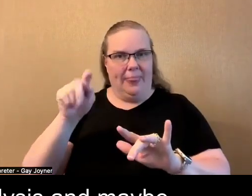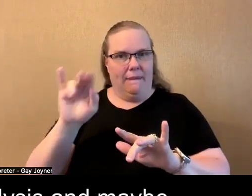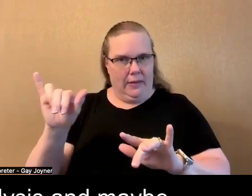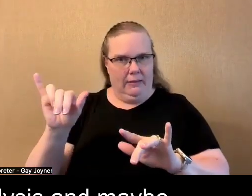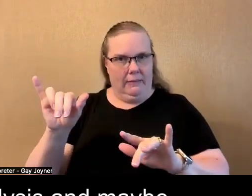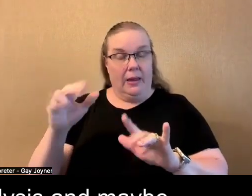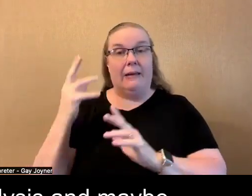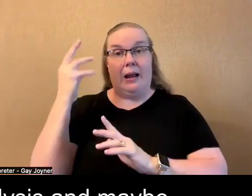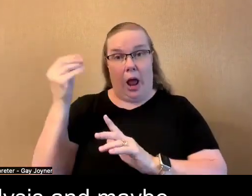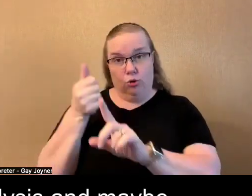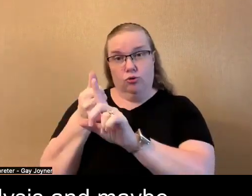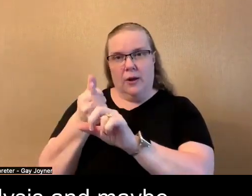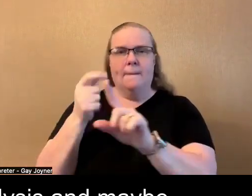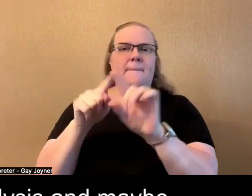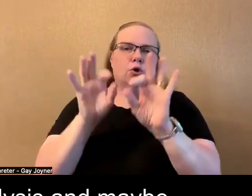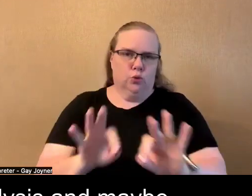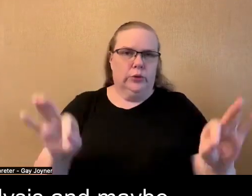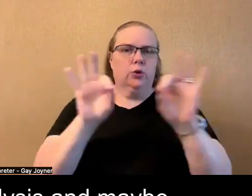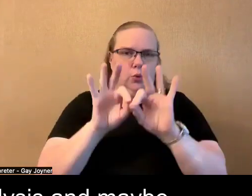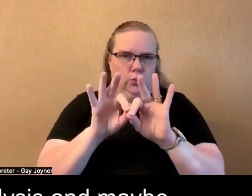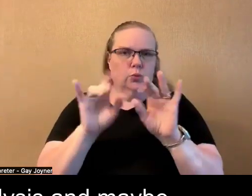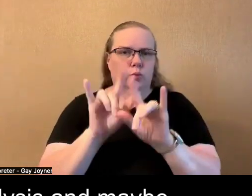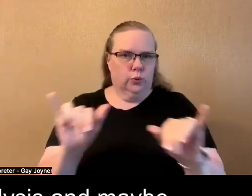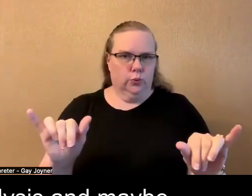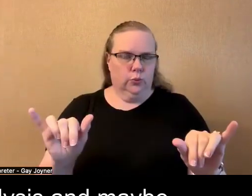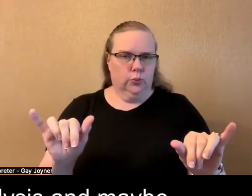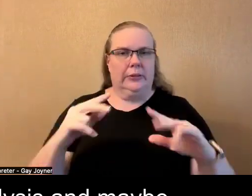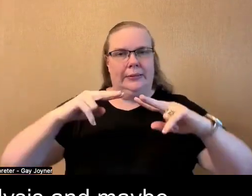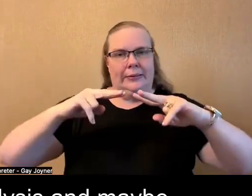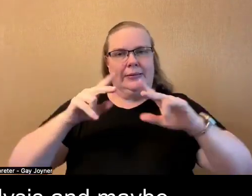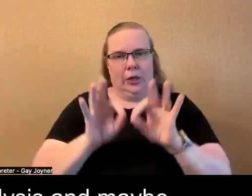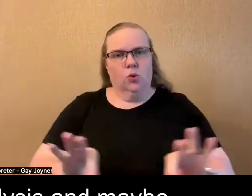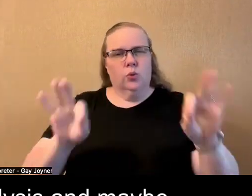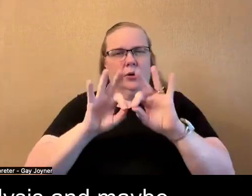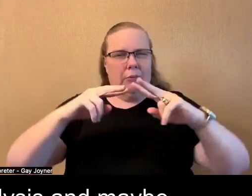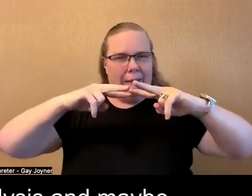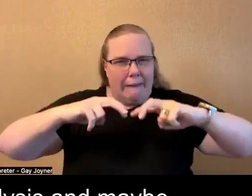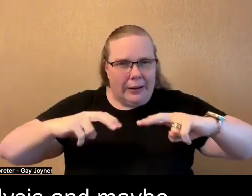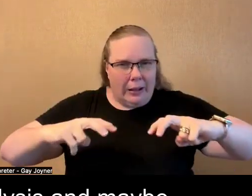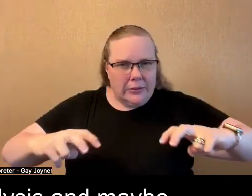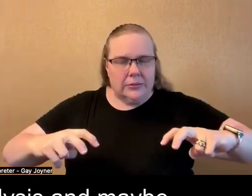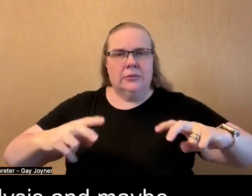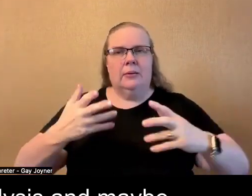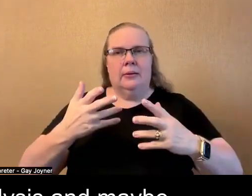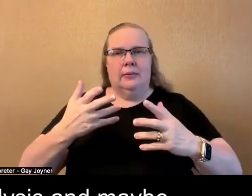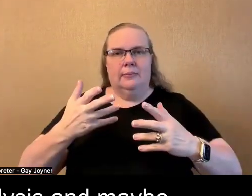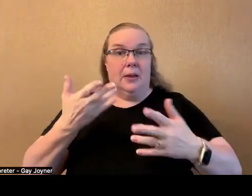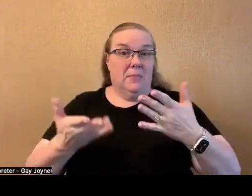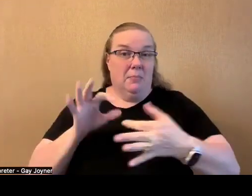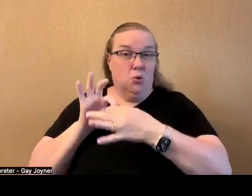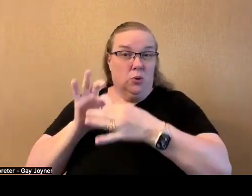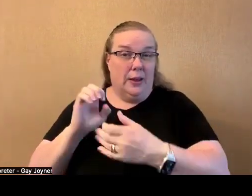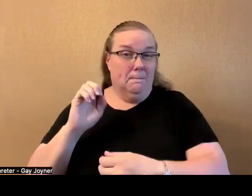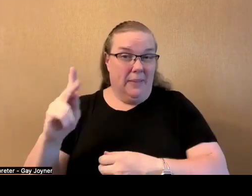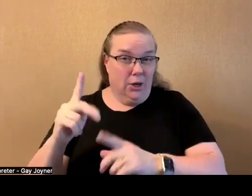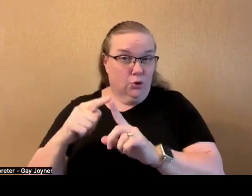yourself, but it just in critical uh, analysis of, and maybe relating it to yourself, back to